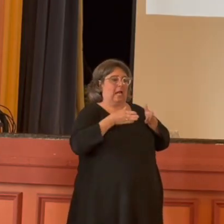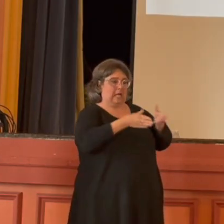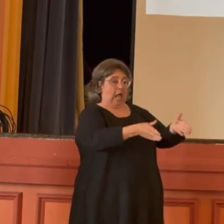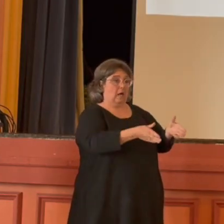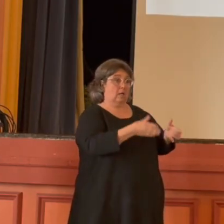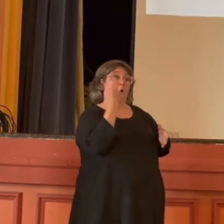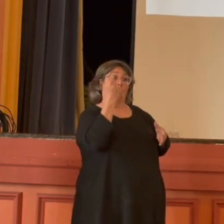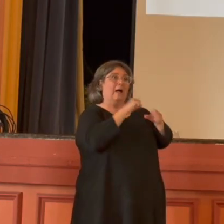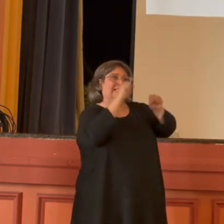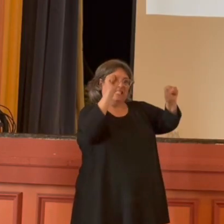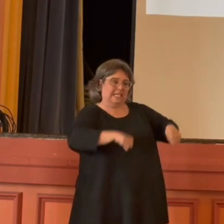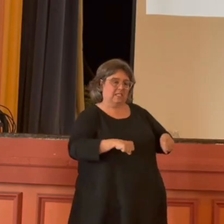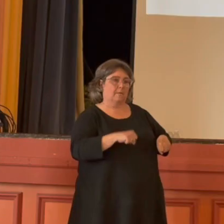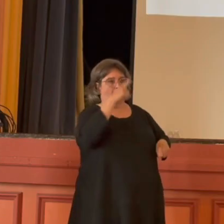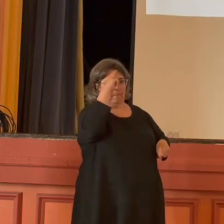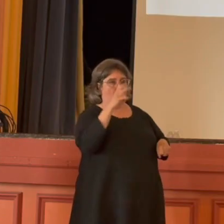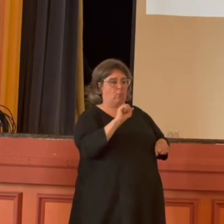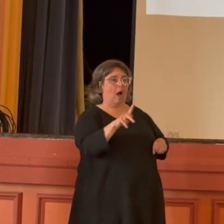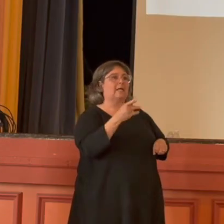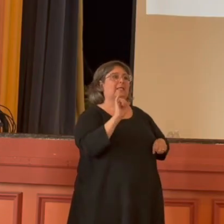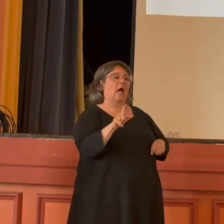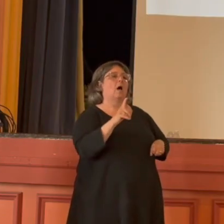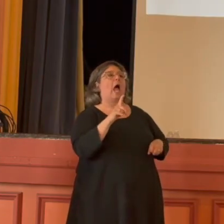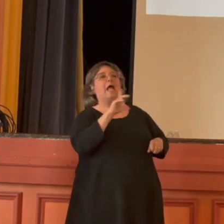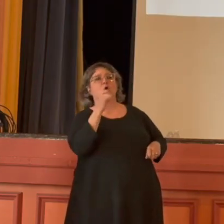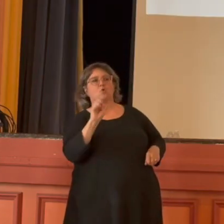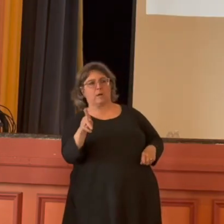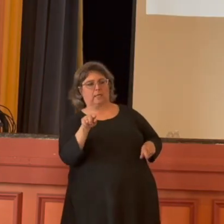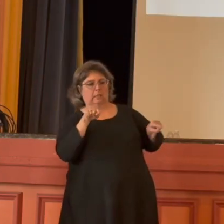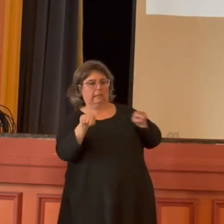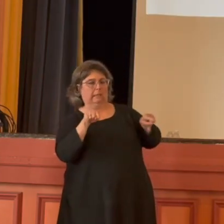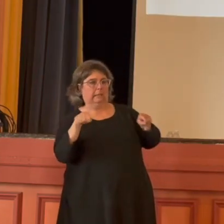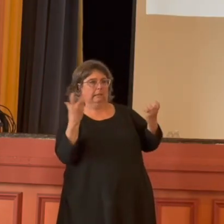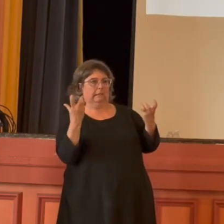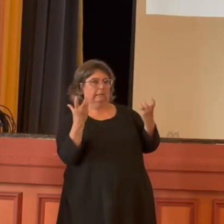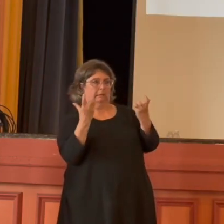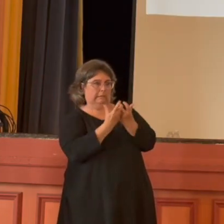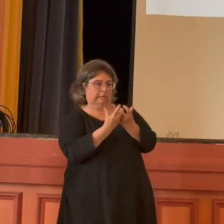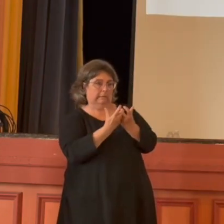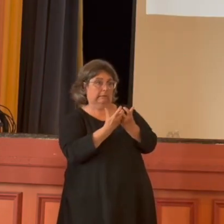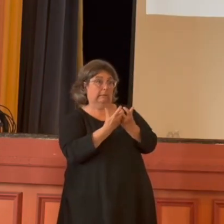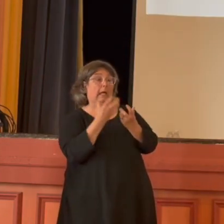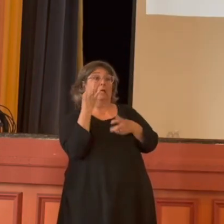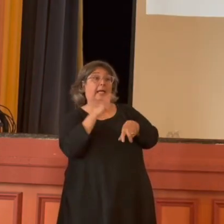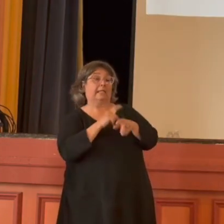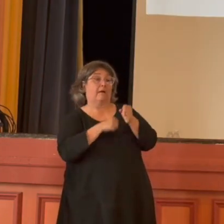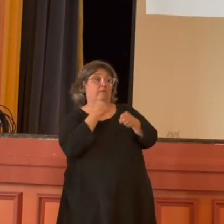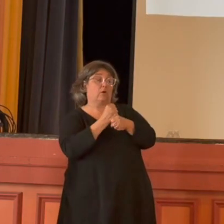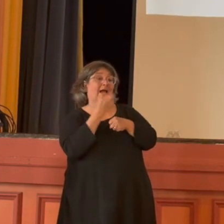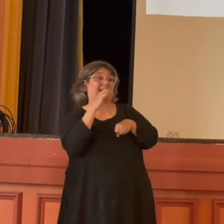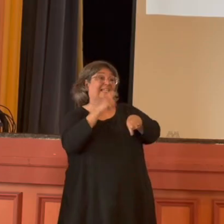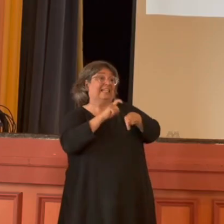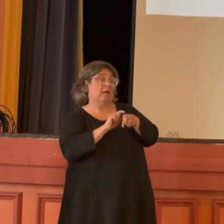there's really one system with the Black Rock Canal and Scajacquada Creek. Not only is it 19 times per year, but those